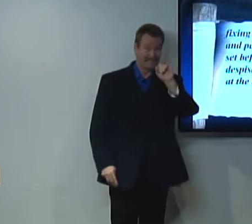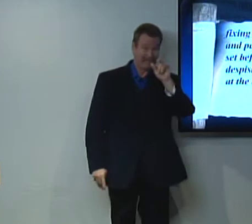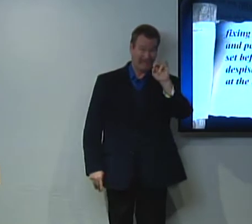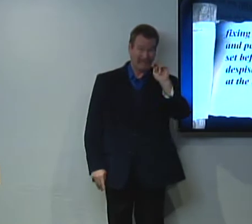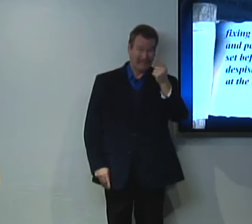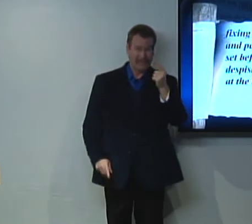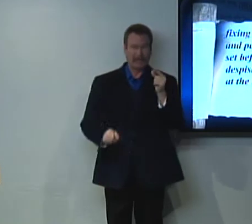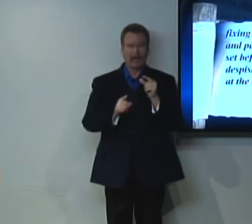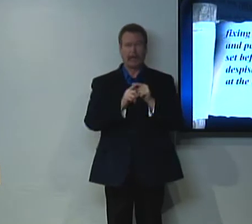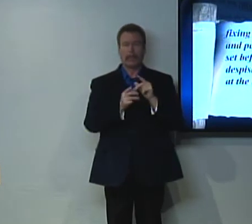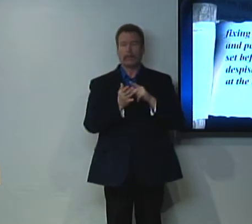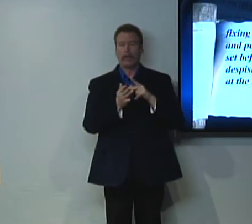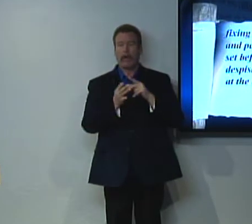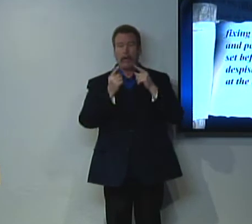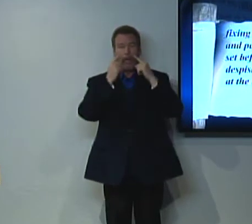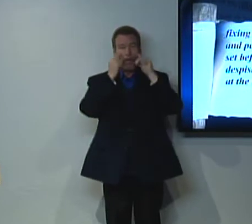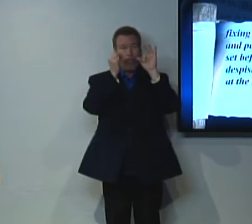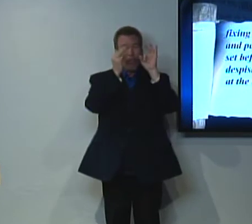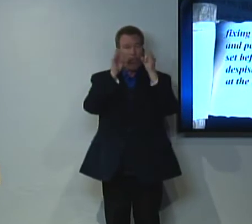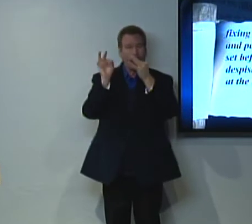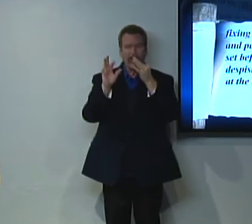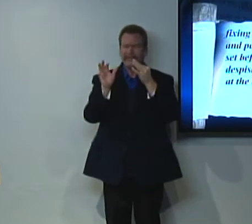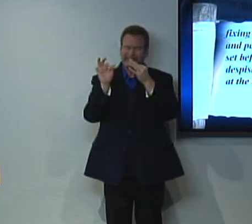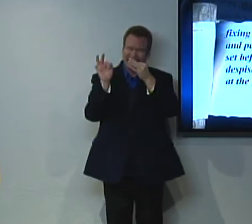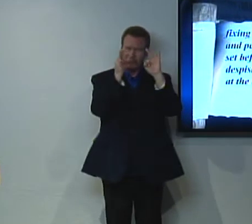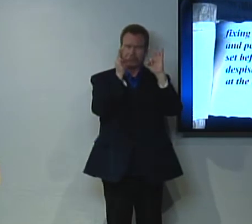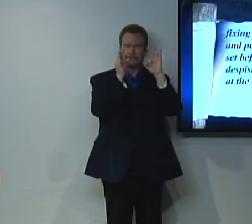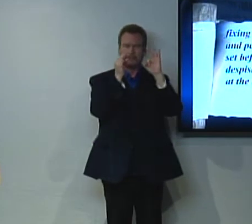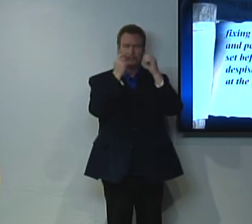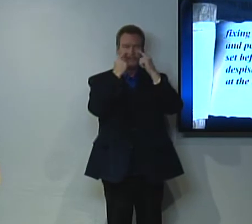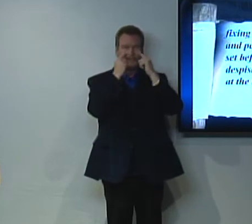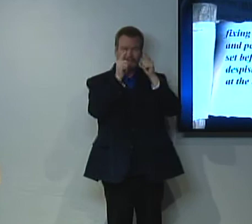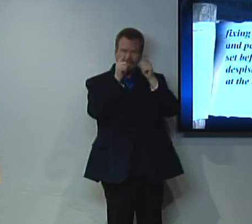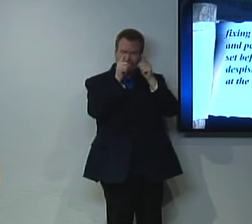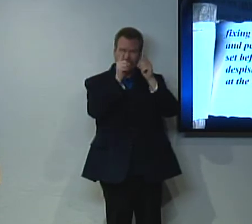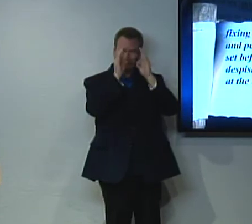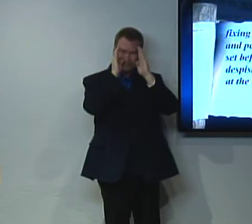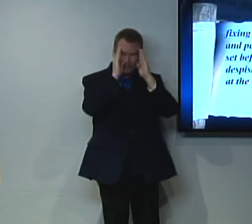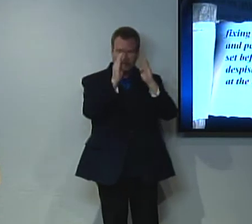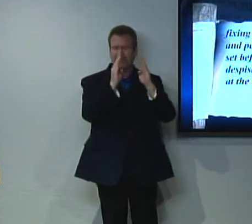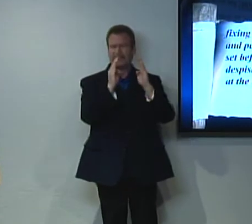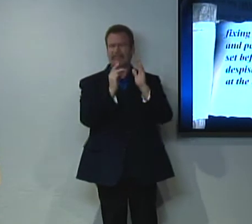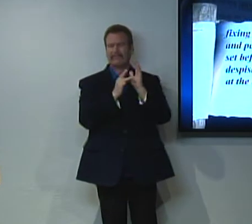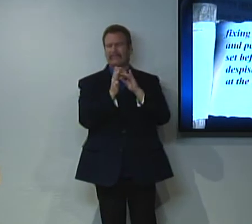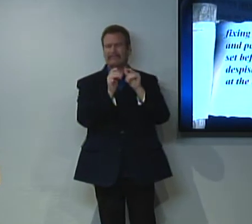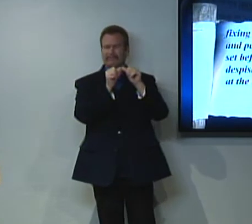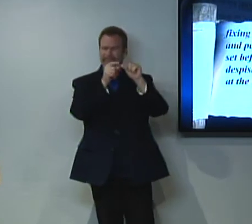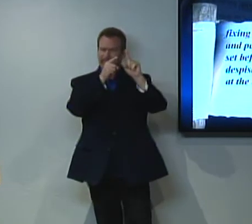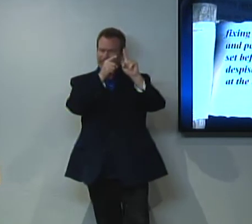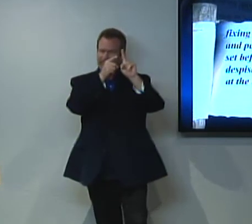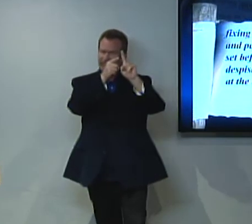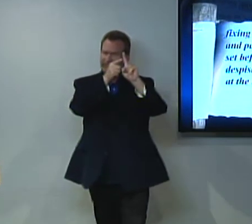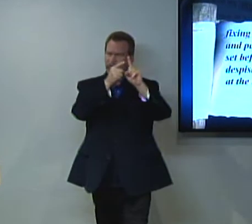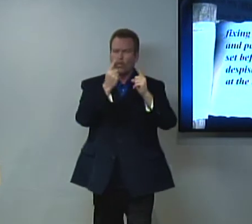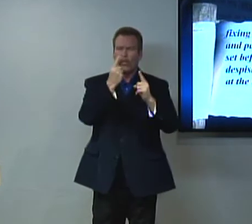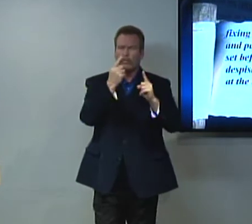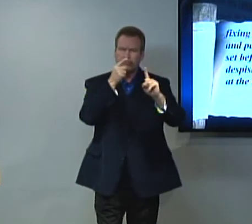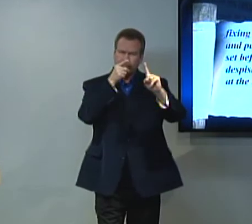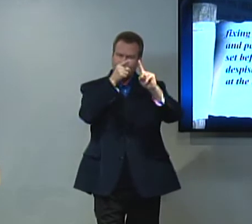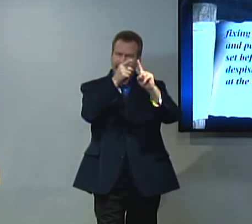This talks about the idea of fixing. This means don't let your eyes be distracted. Keep your gaze on Jesus. Fix your